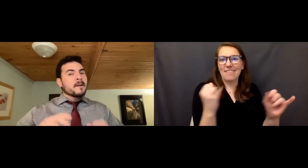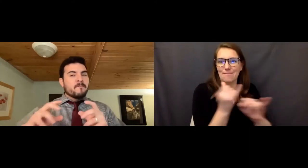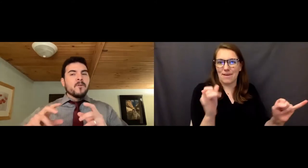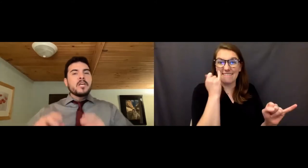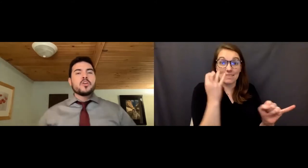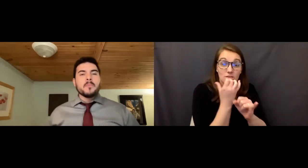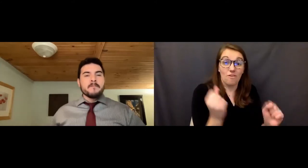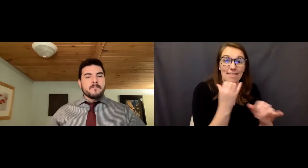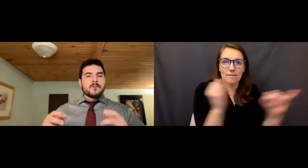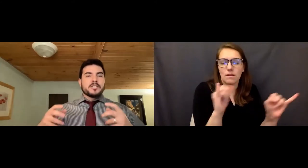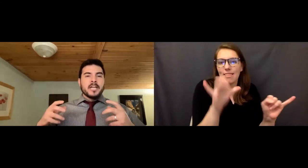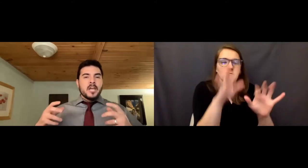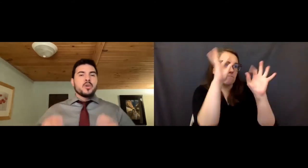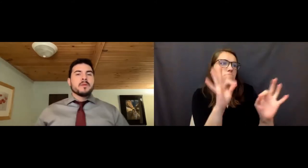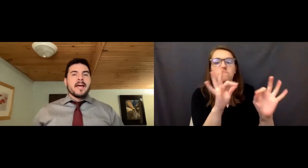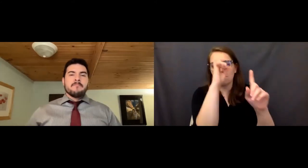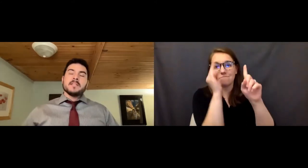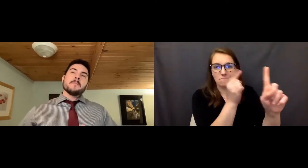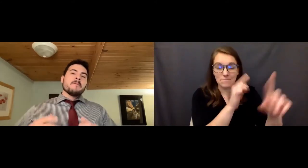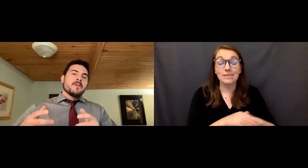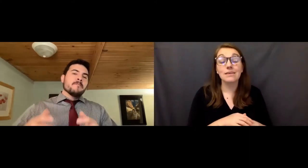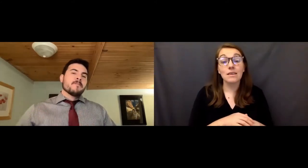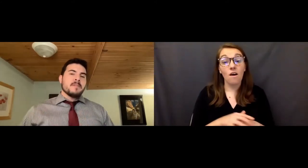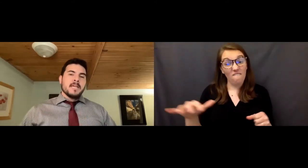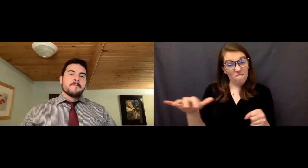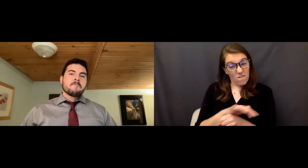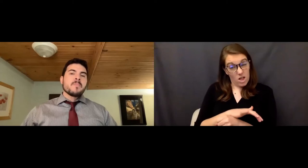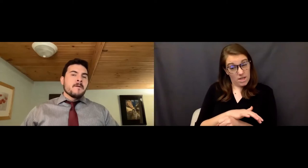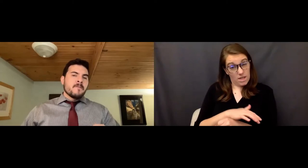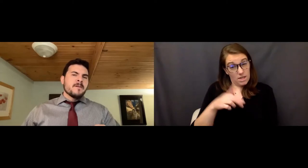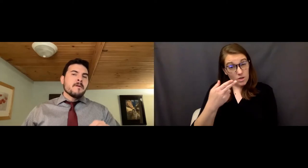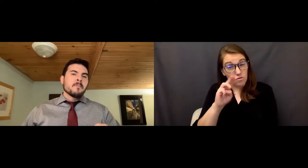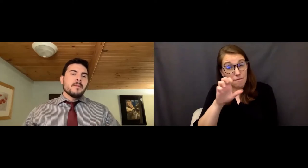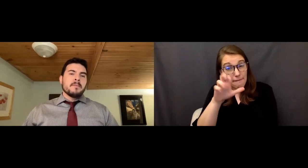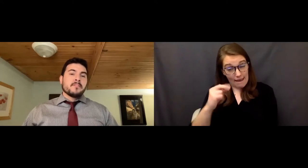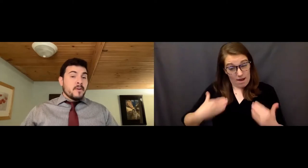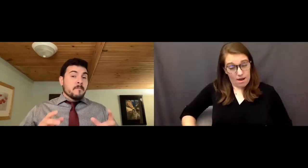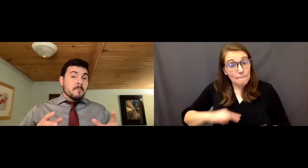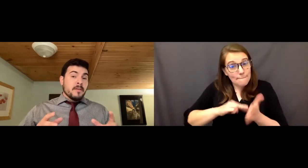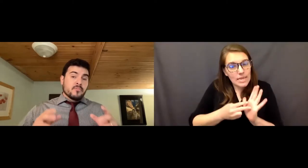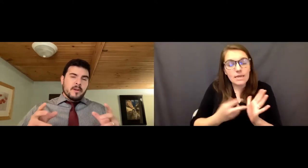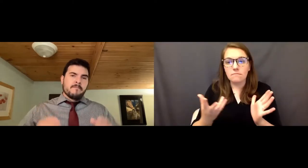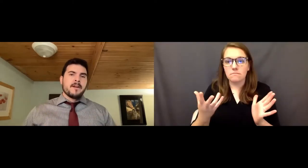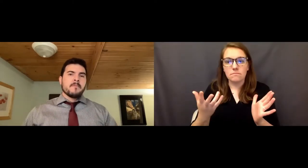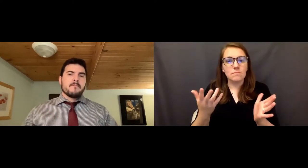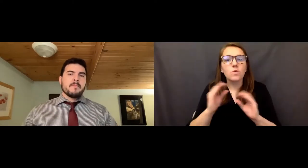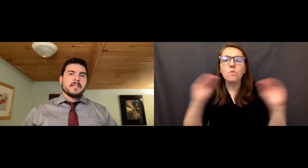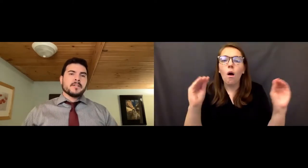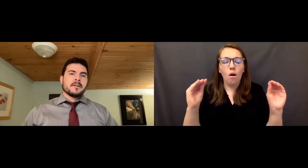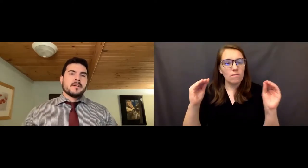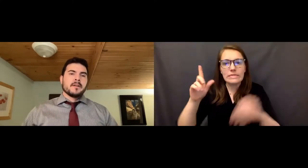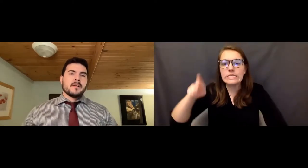culture that a fully human and flourishing human life means freedom from need, freedom from limits, freedom from history, and freedom